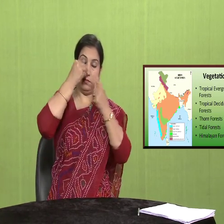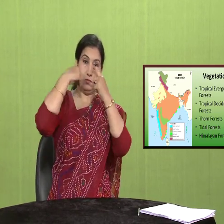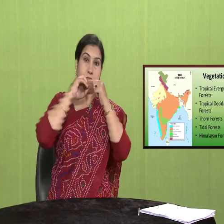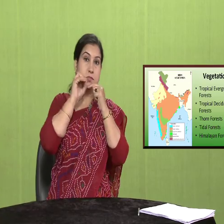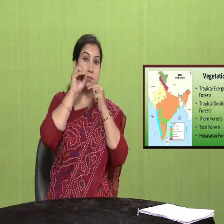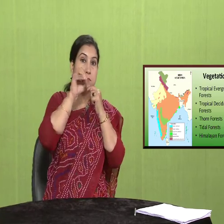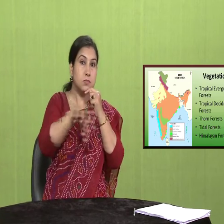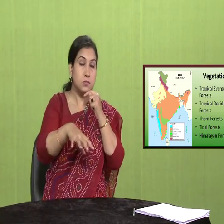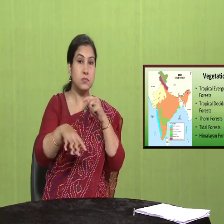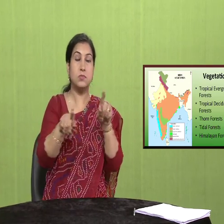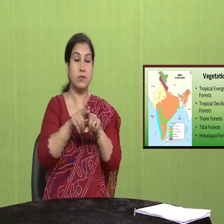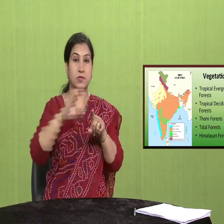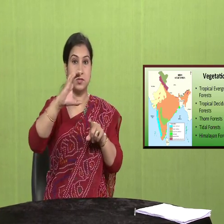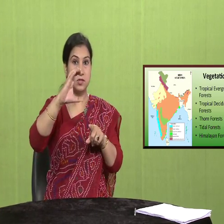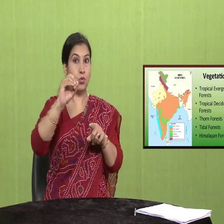Prevent soil erosion,